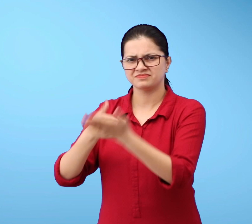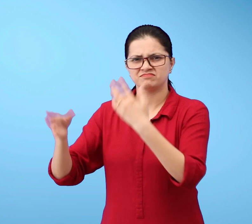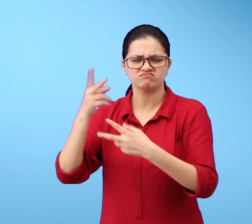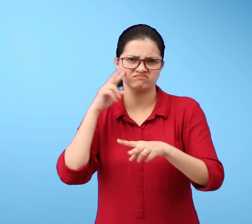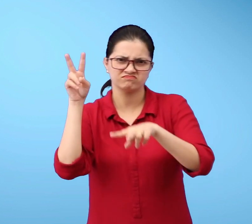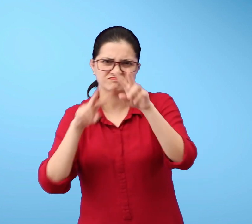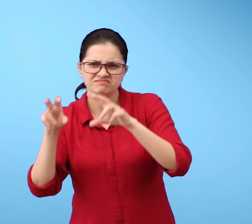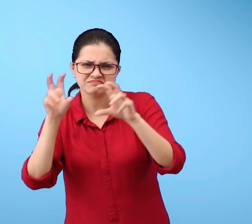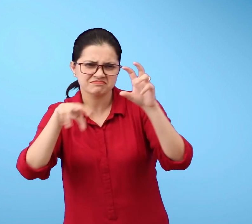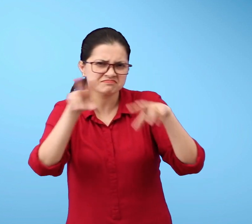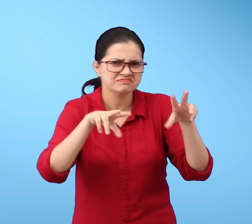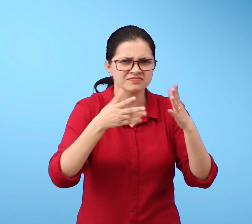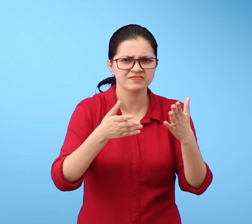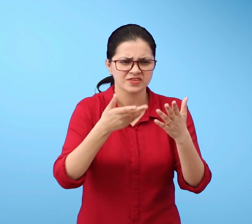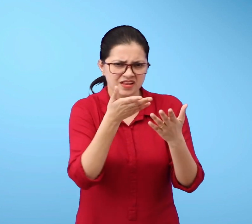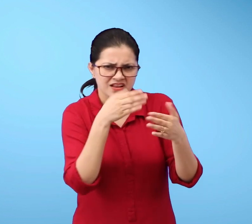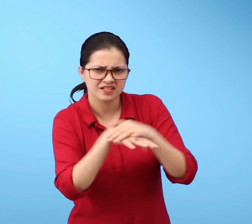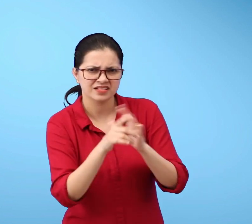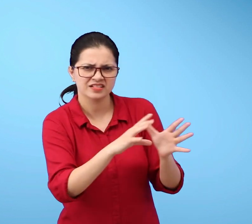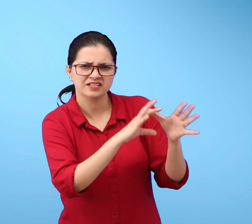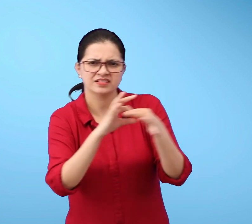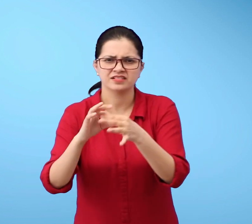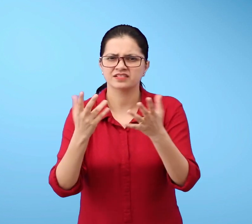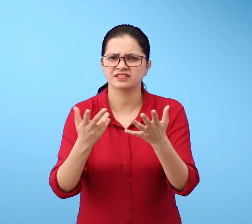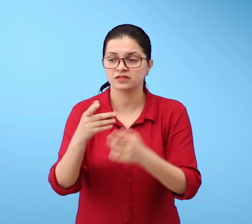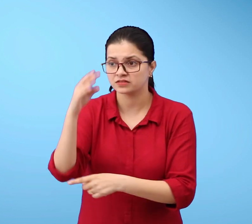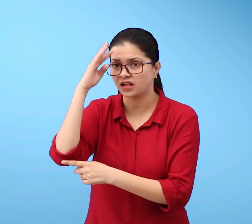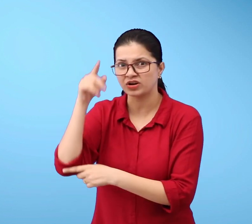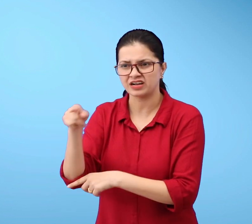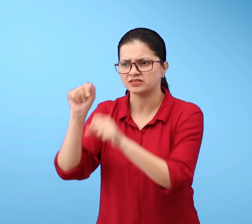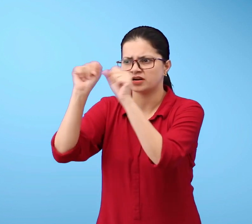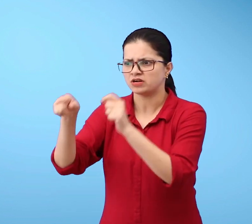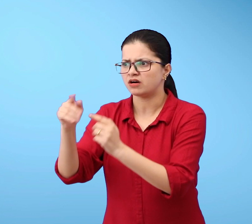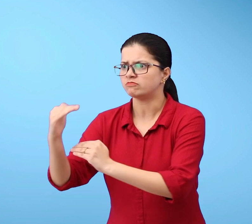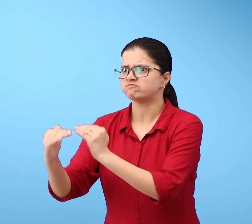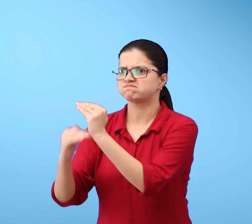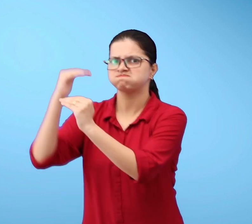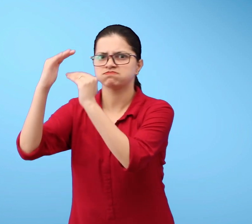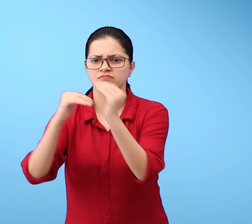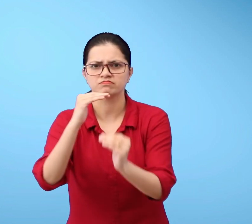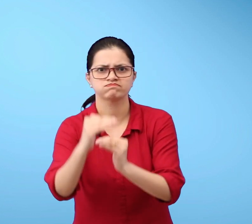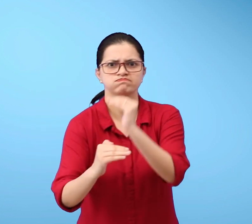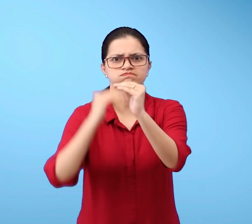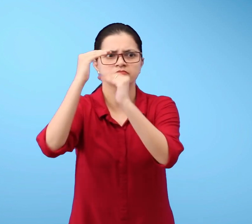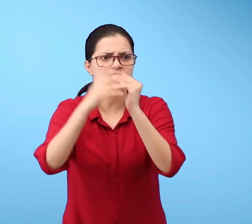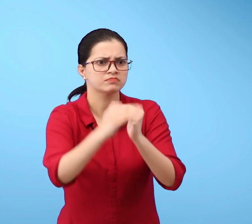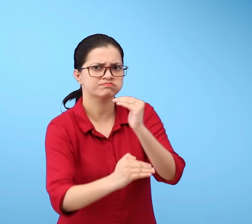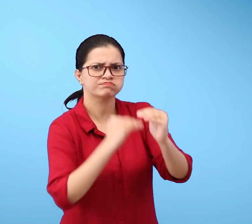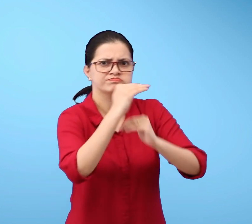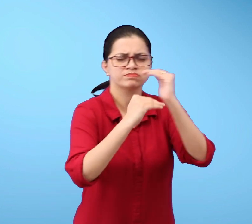has observed that the 6 systems of philosophy were developed over many generations,